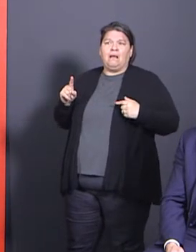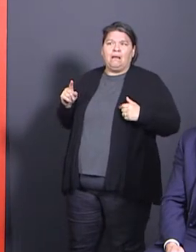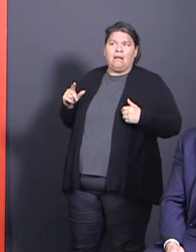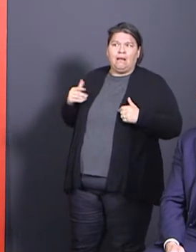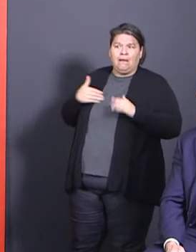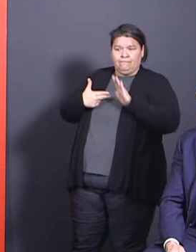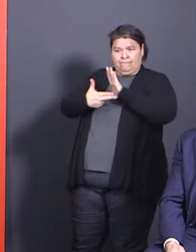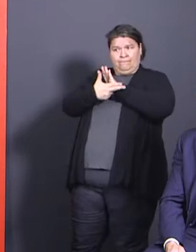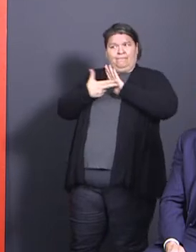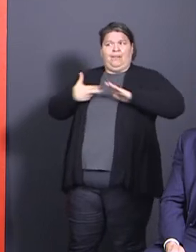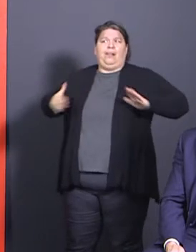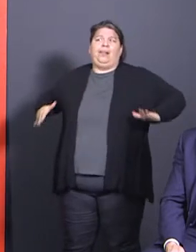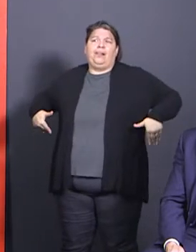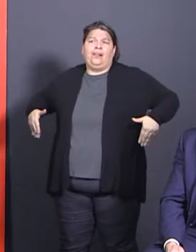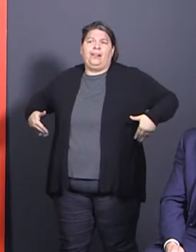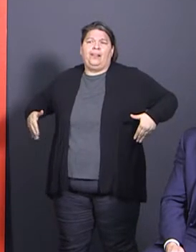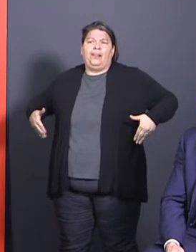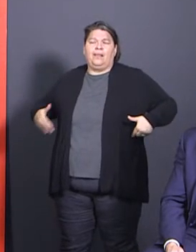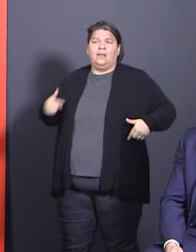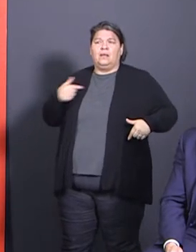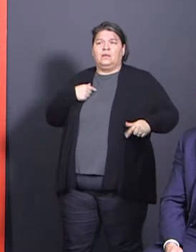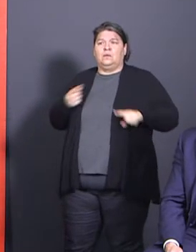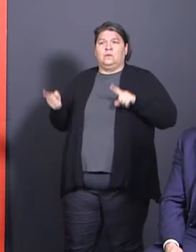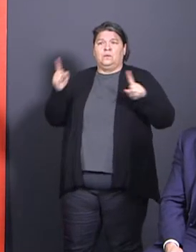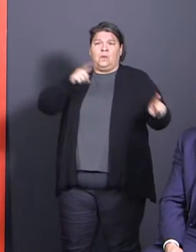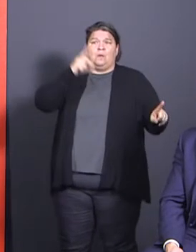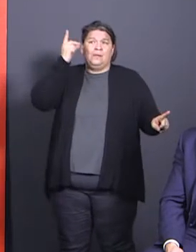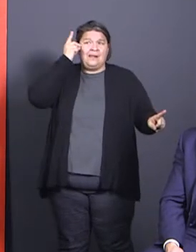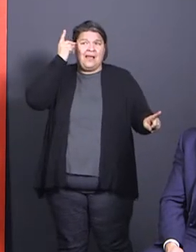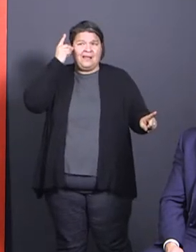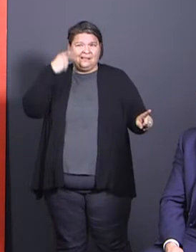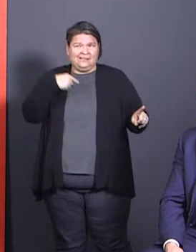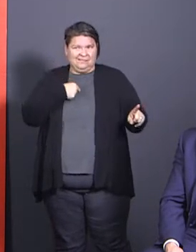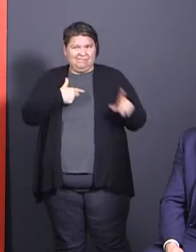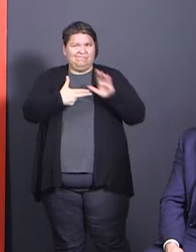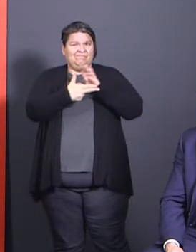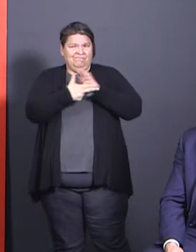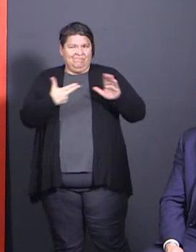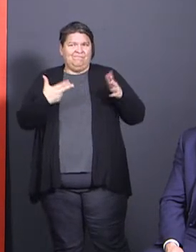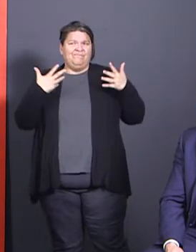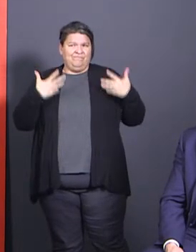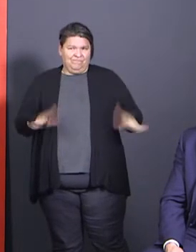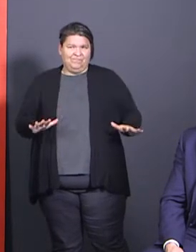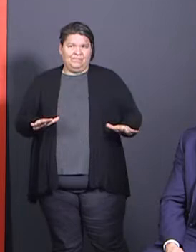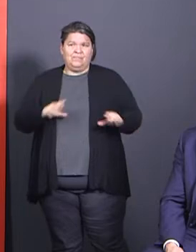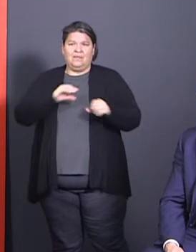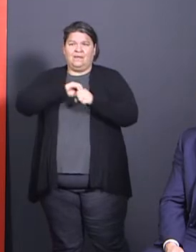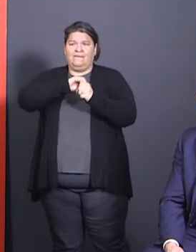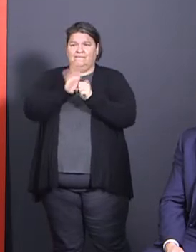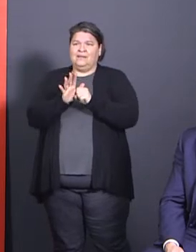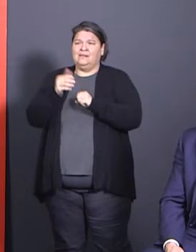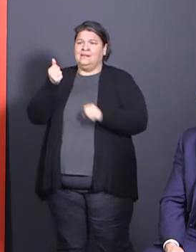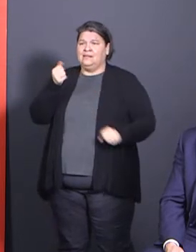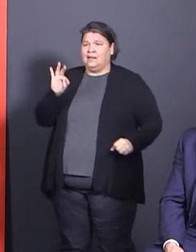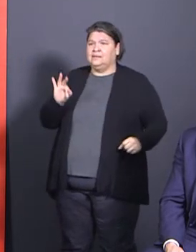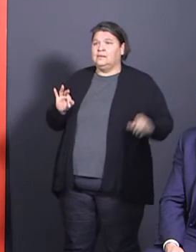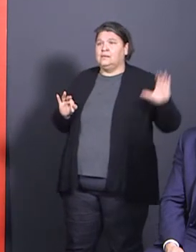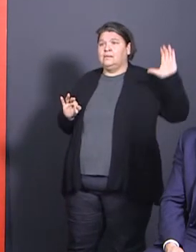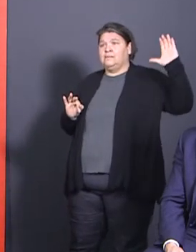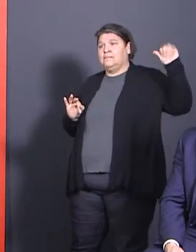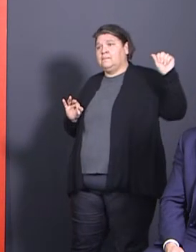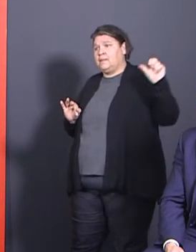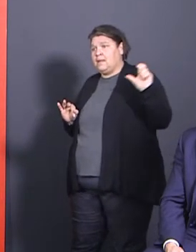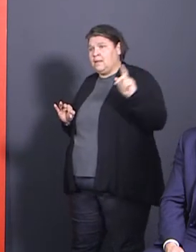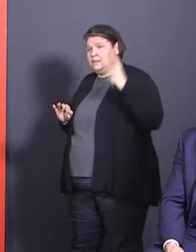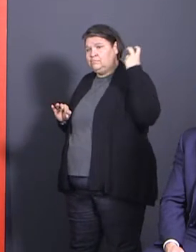they come over to stay with friends and family here in Fort Worth, and they're not on our radar. Yeah. So we don't know until they tell us. But you asked